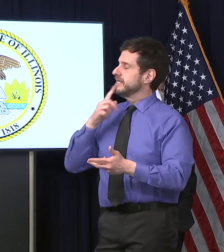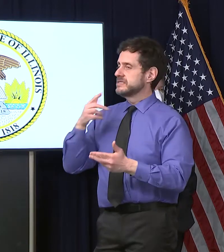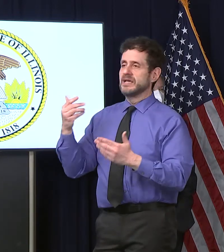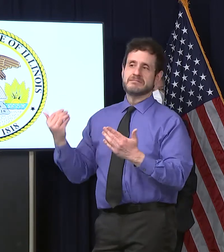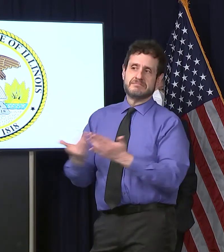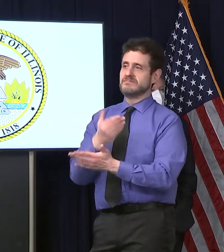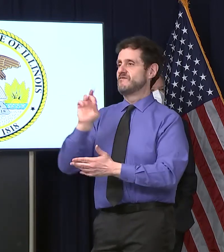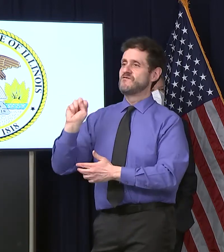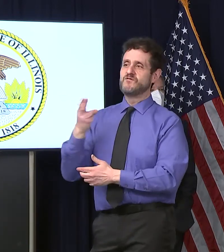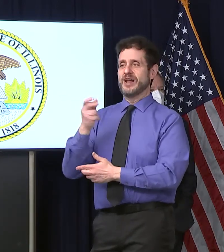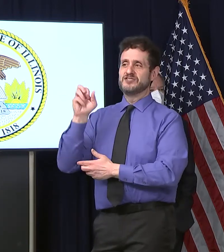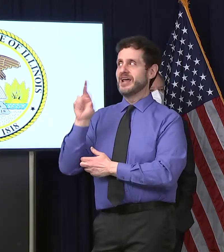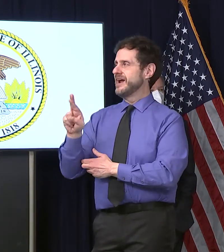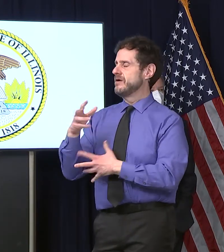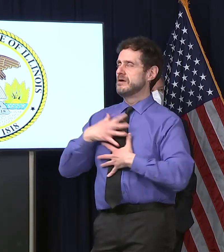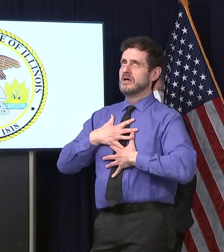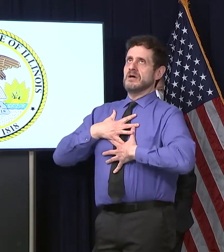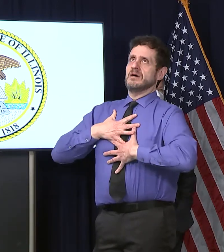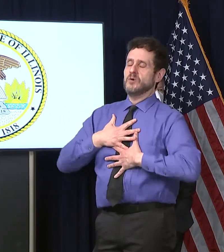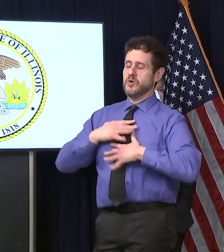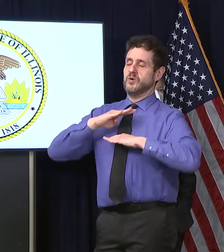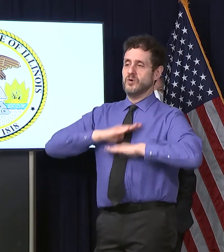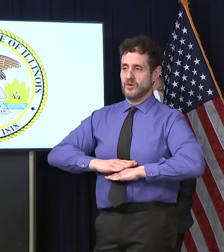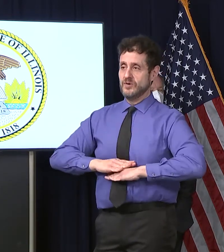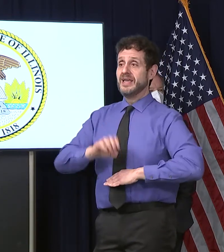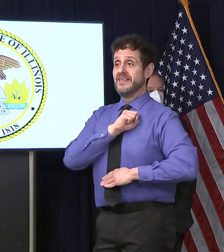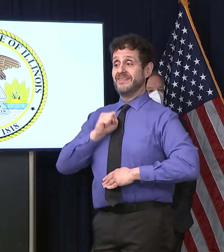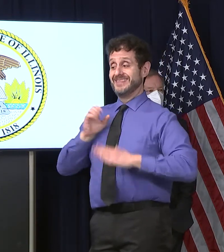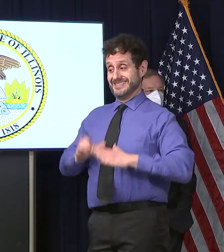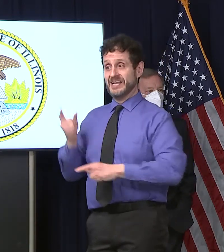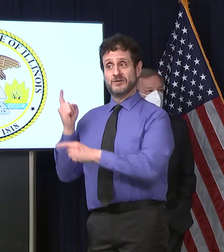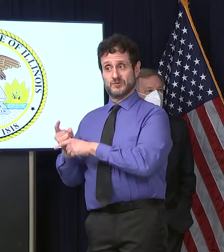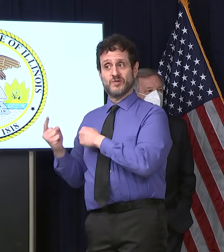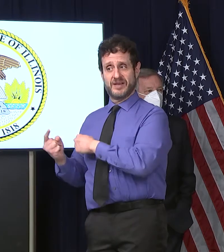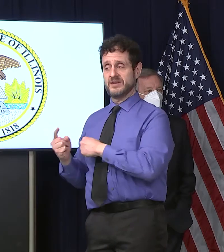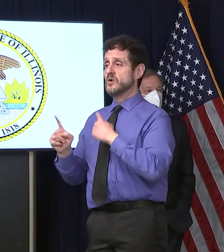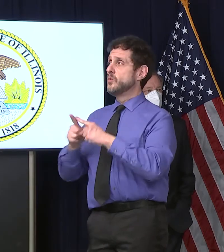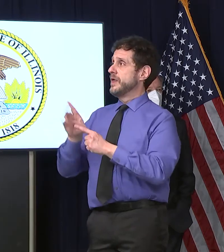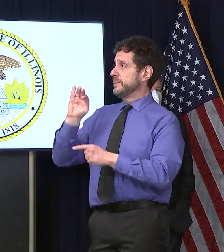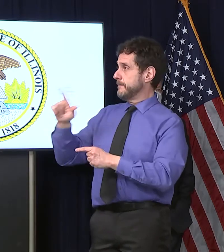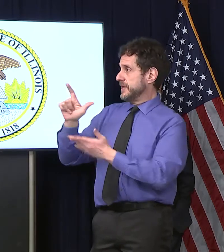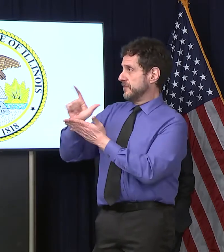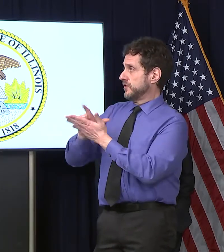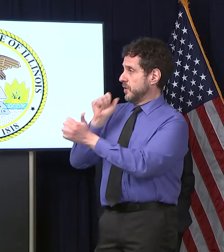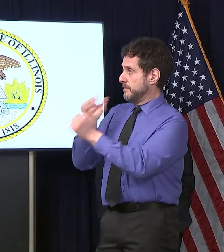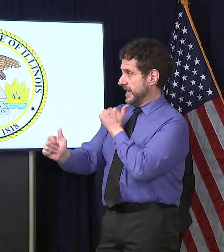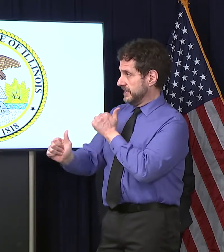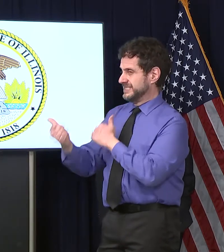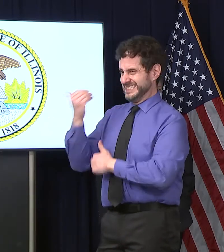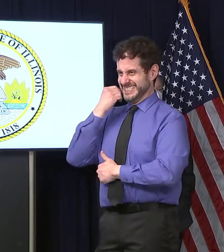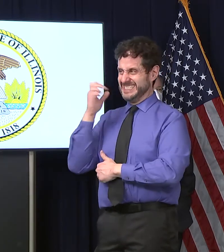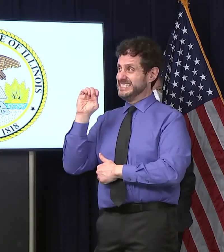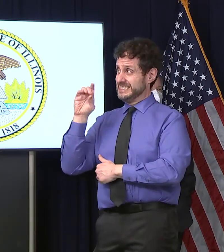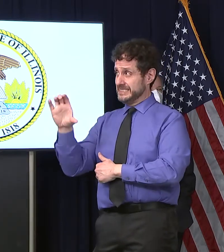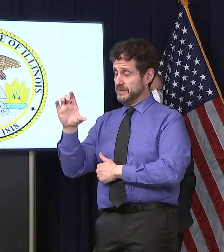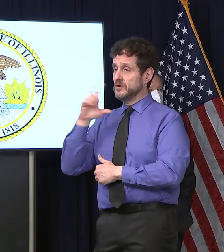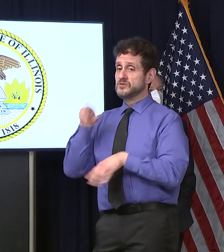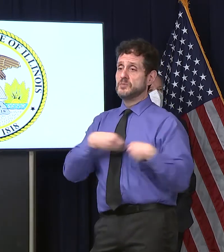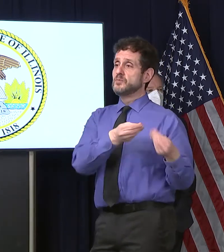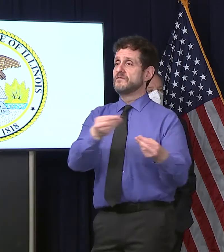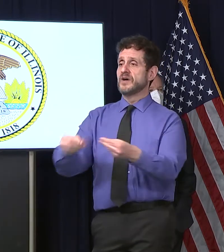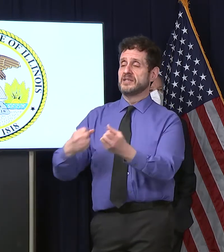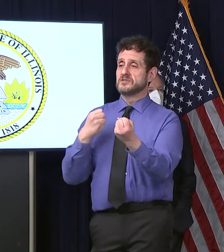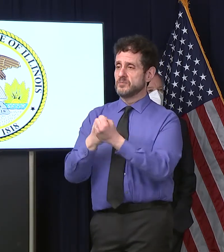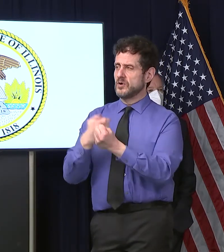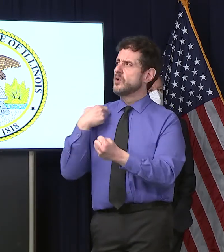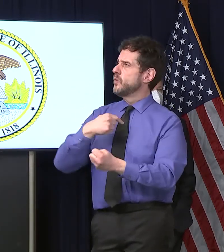right. When that bill was passed in December to provide the supports that were necessary, it was with the thought that we were